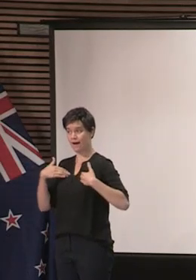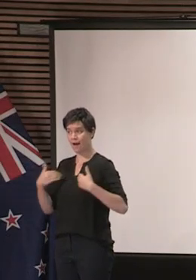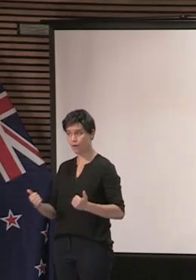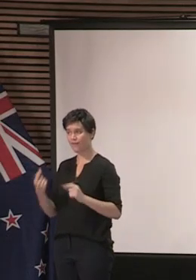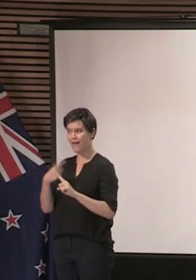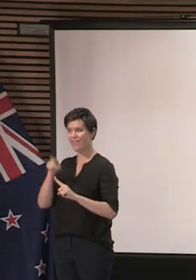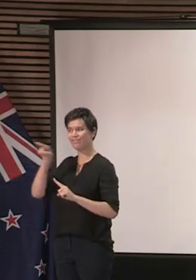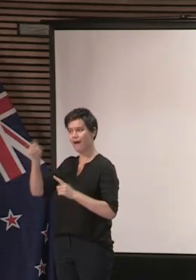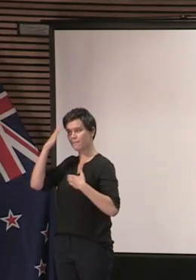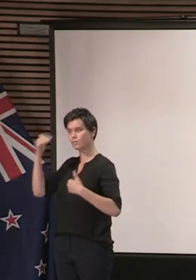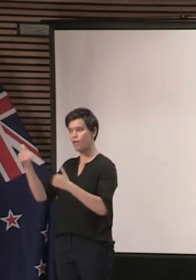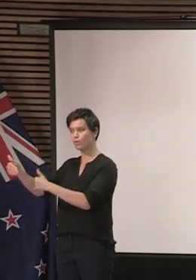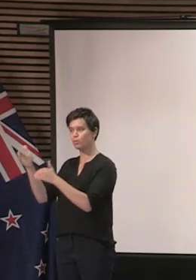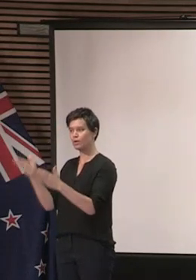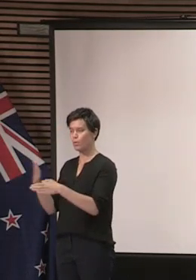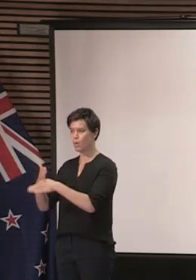been working very